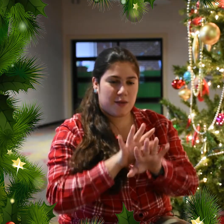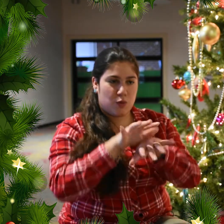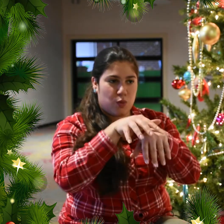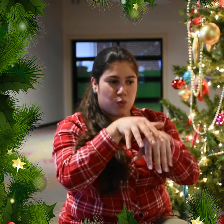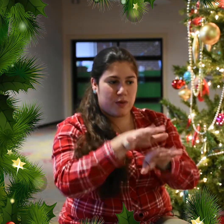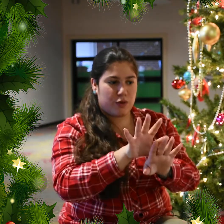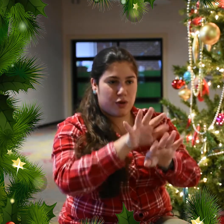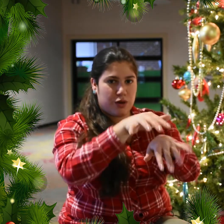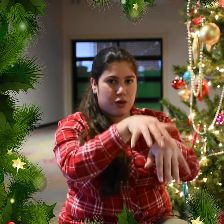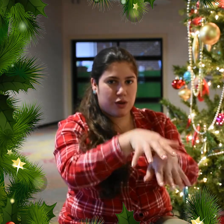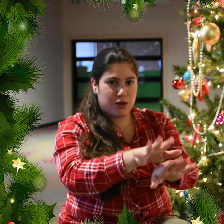River.